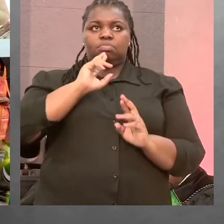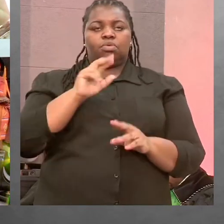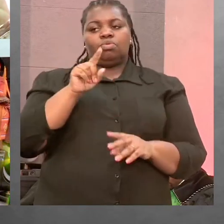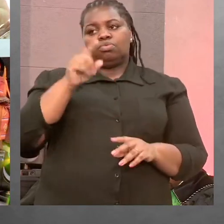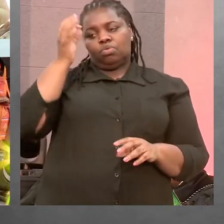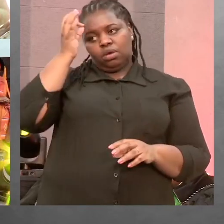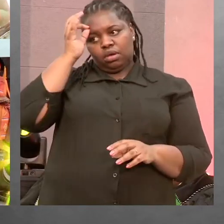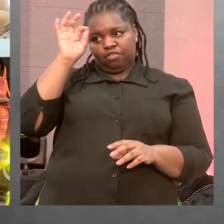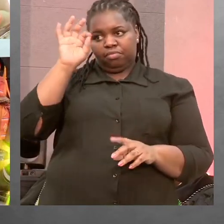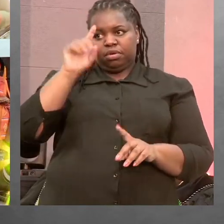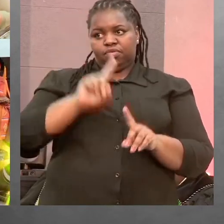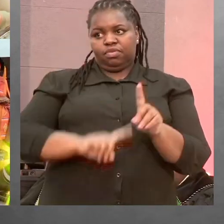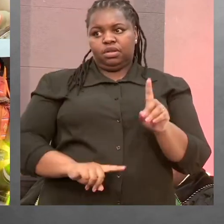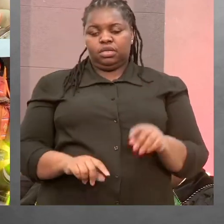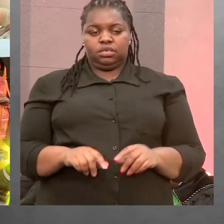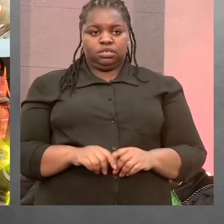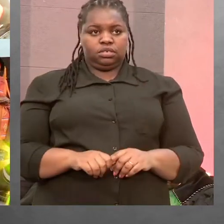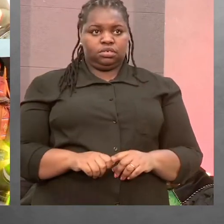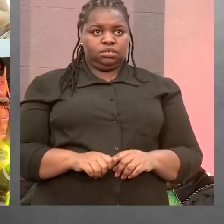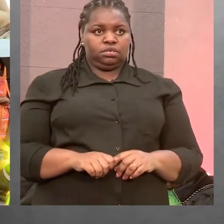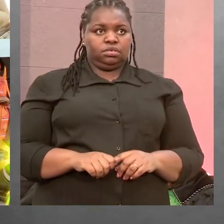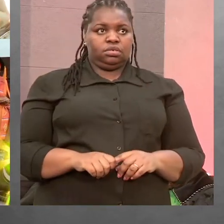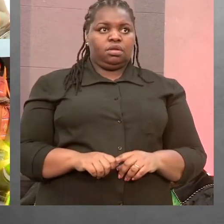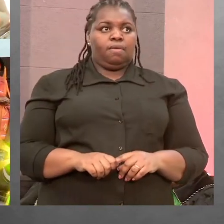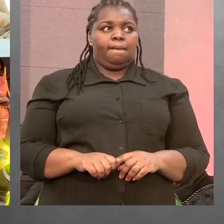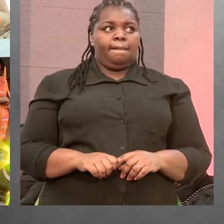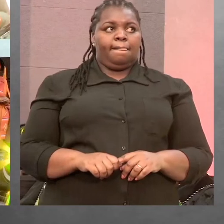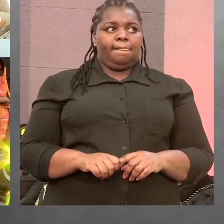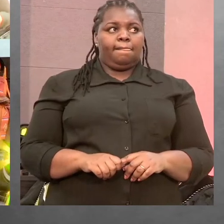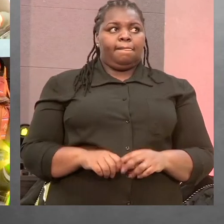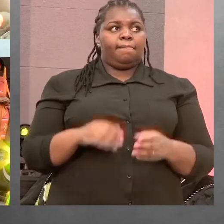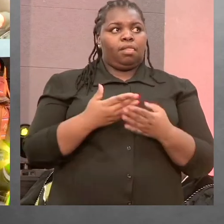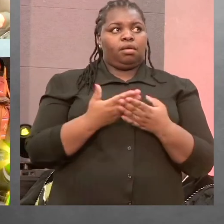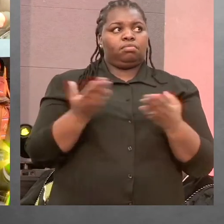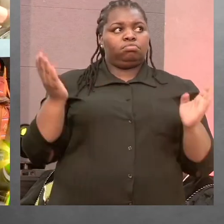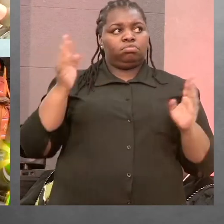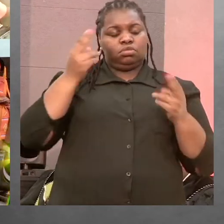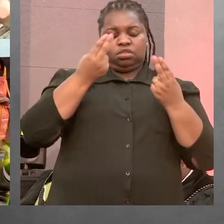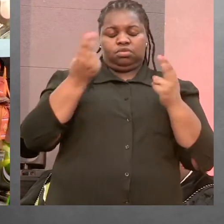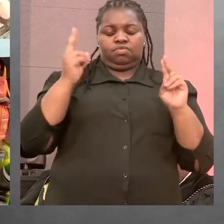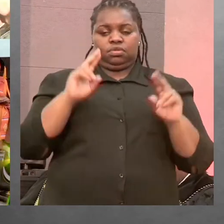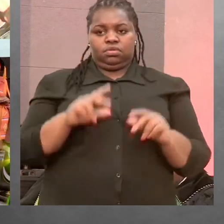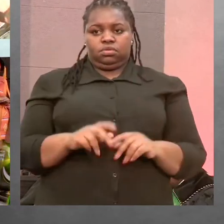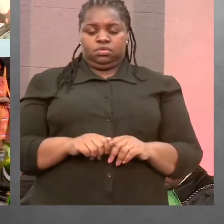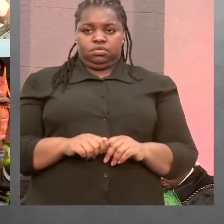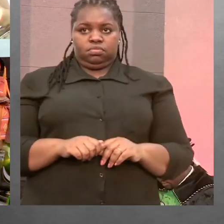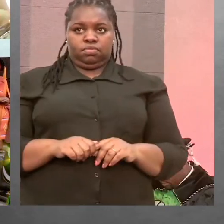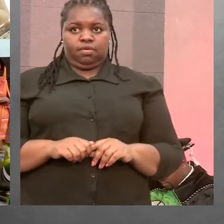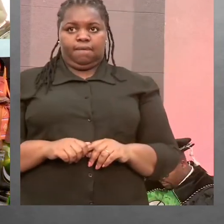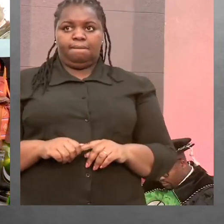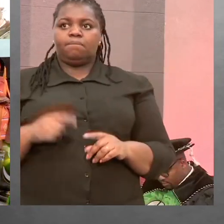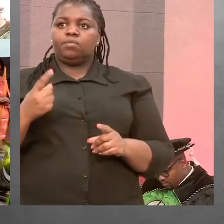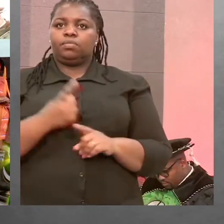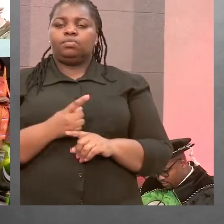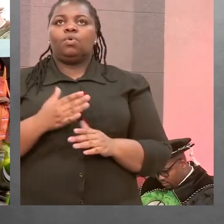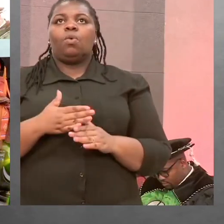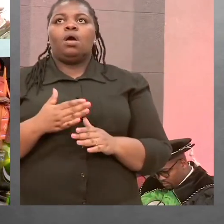government's failures across the universities. Constantly, work is